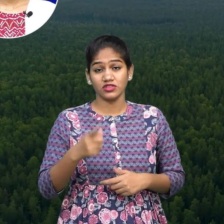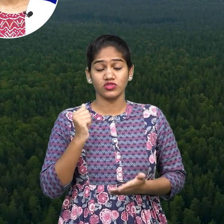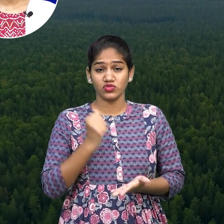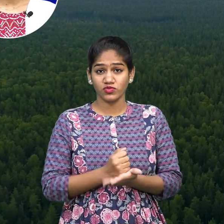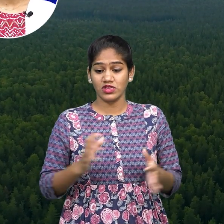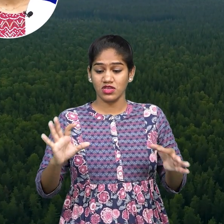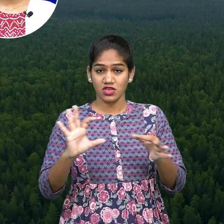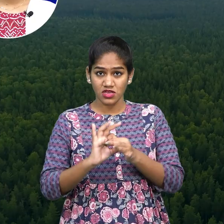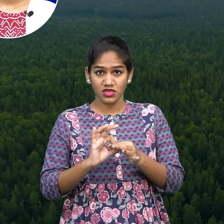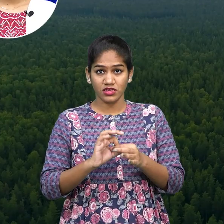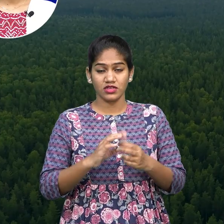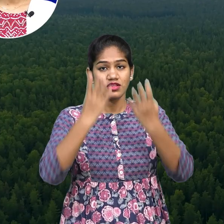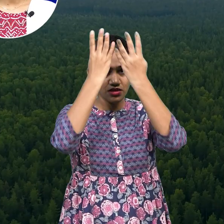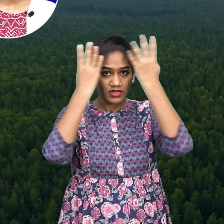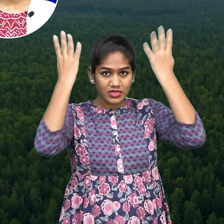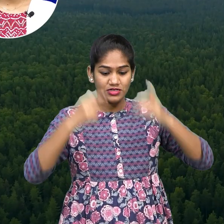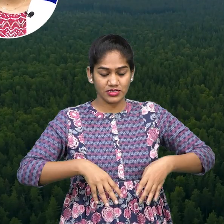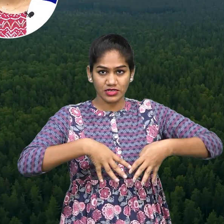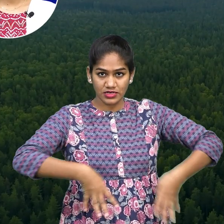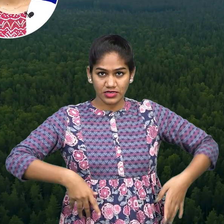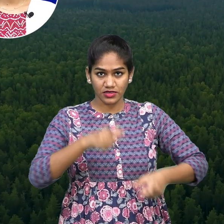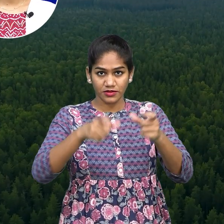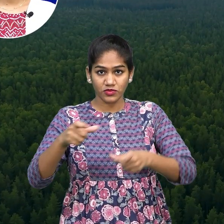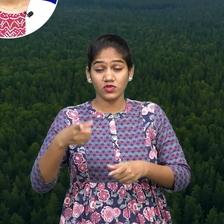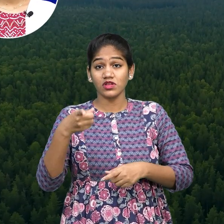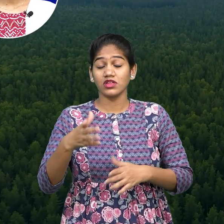the tribal people in the protection,